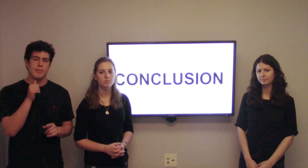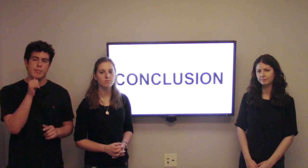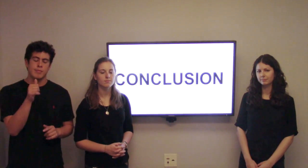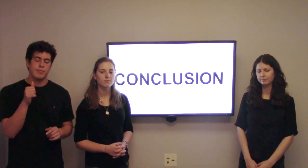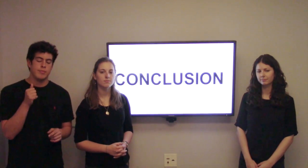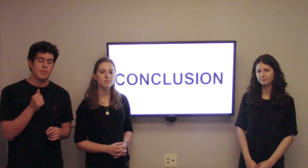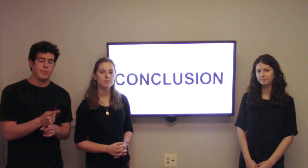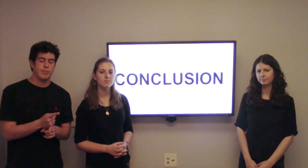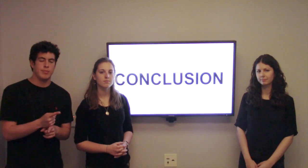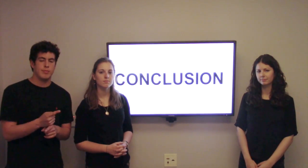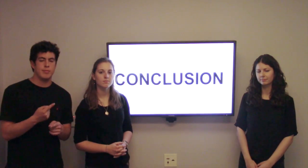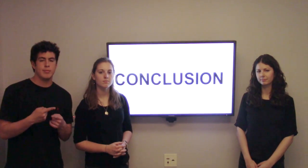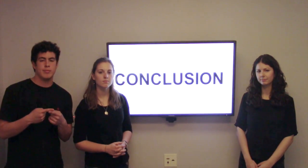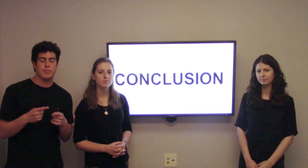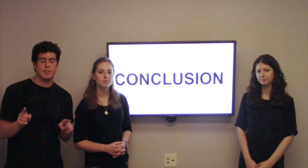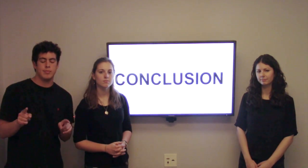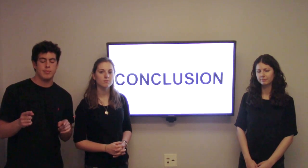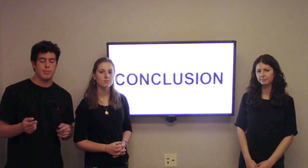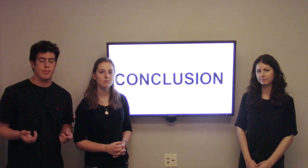That perspective is not right.